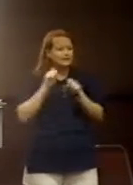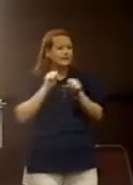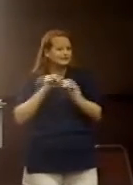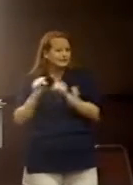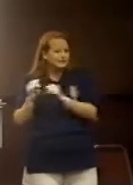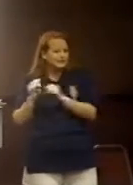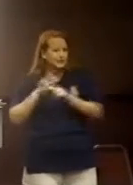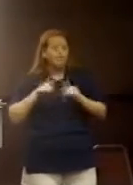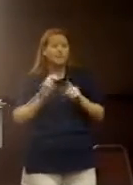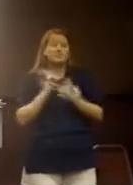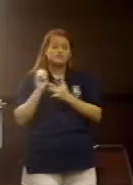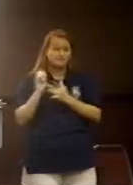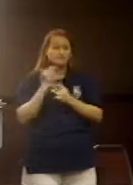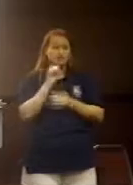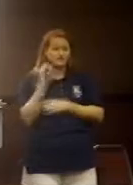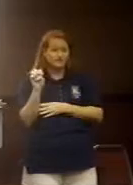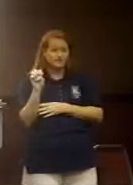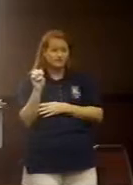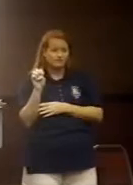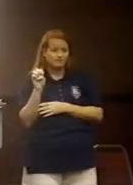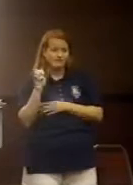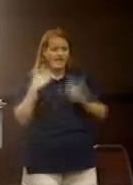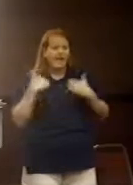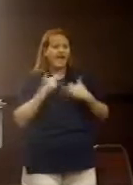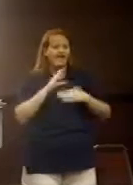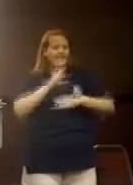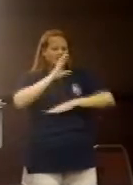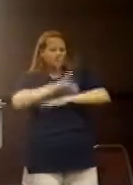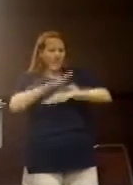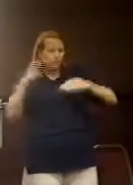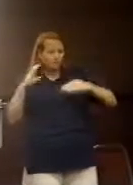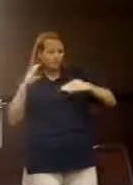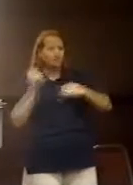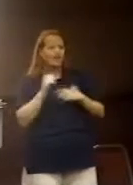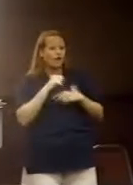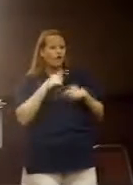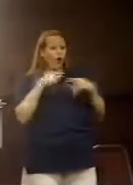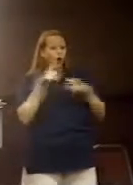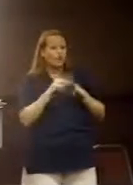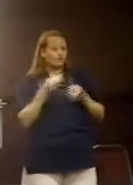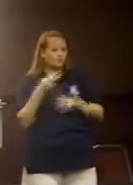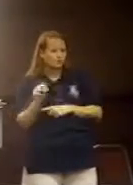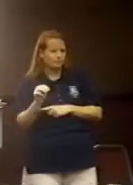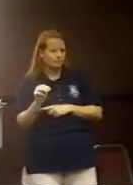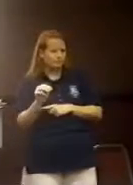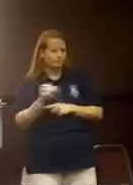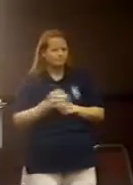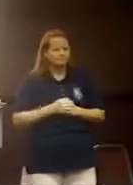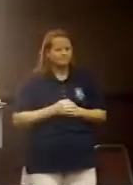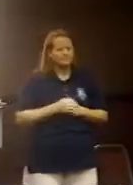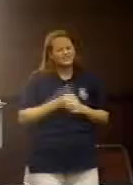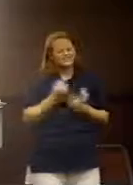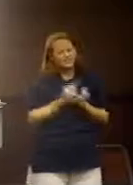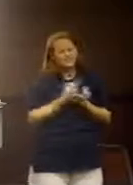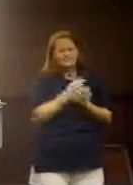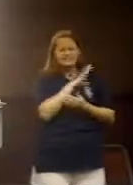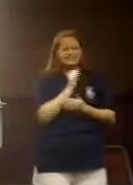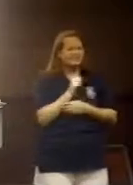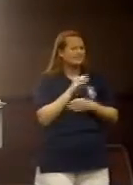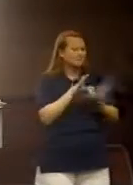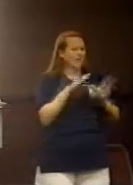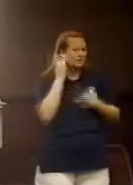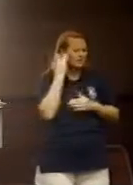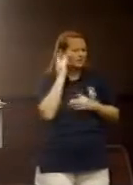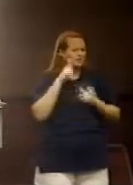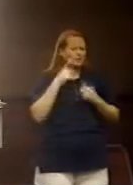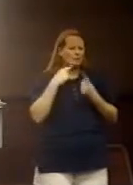systems, but especially C, and have a counter argument to them. And, you know, again, sometimes it just takes common sense. When people